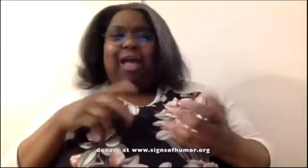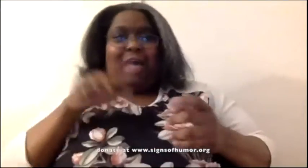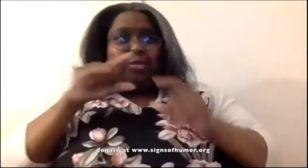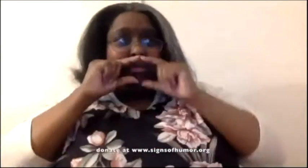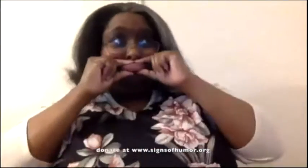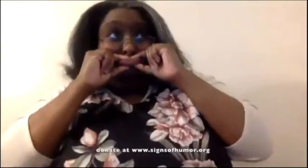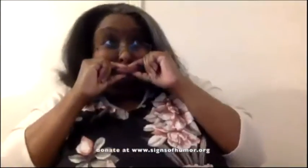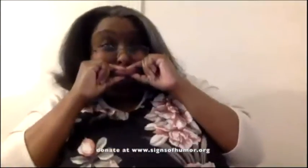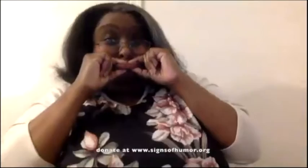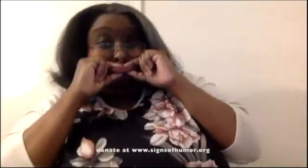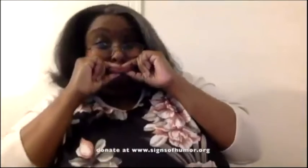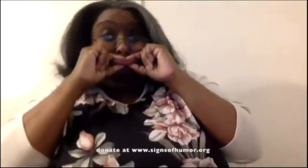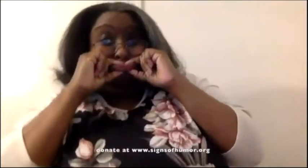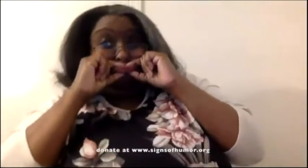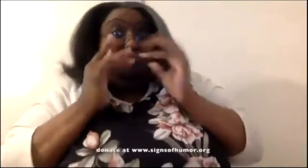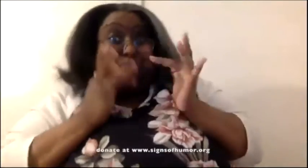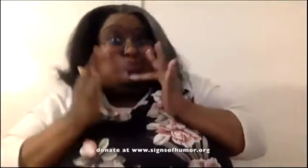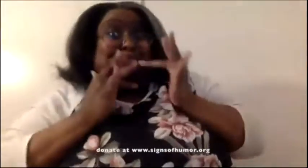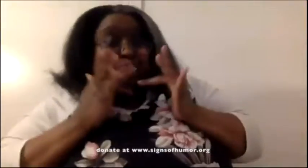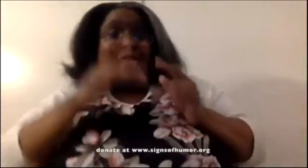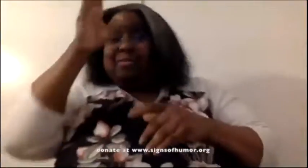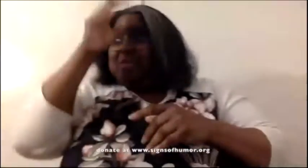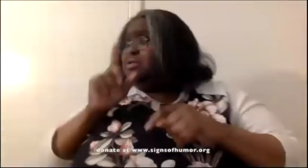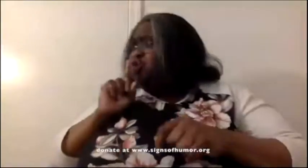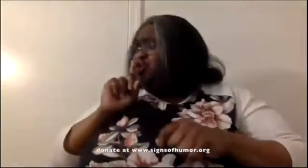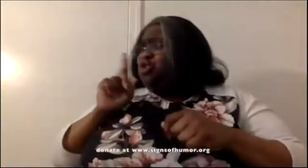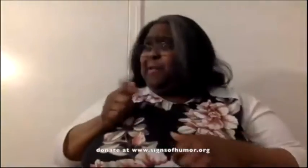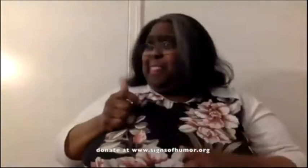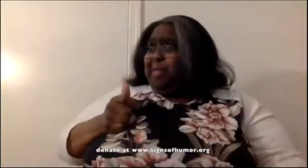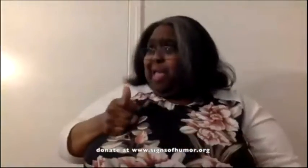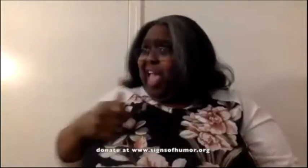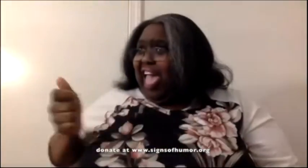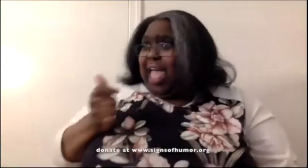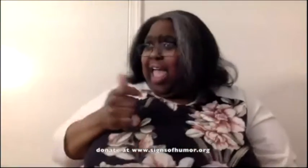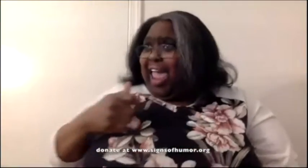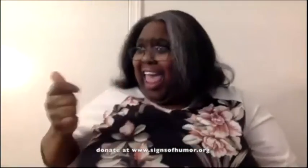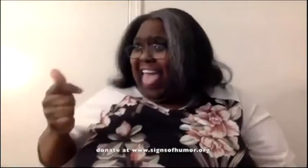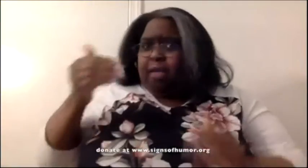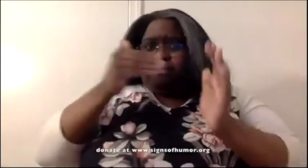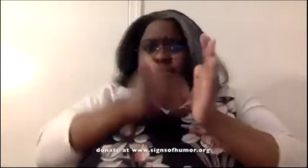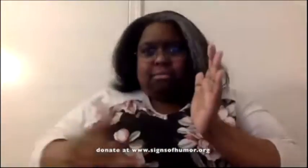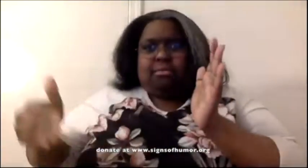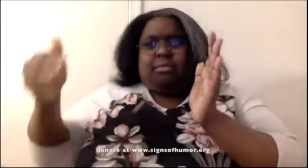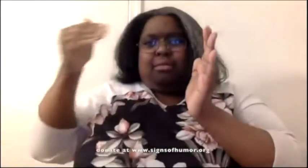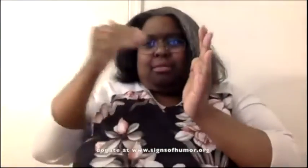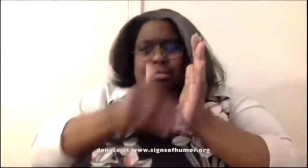I knew, it was going to be over. So I'm trying my best to hold it in, and he's telling me, shh,